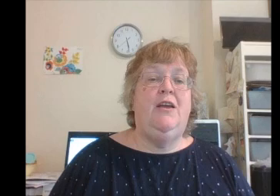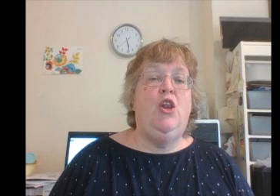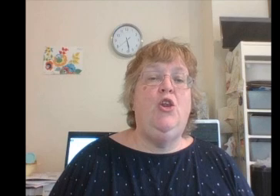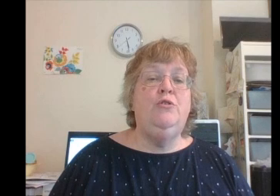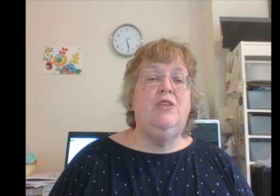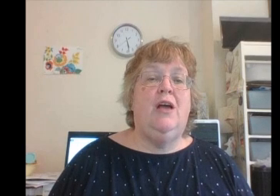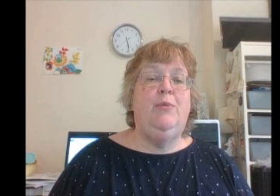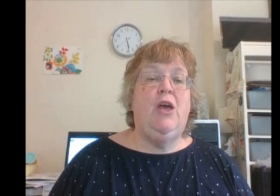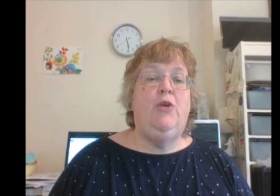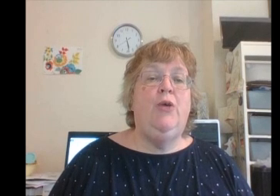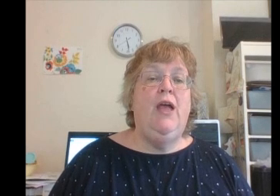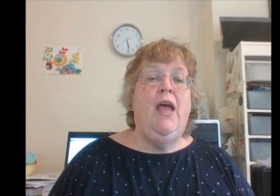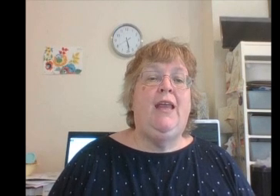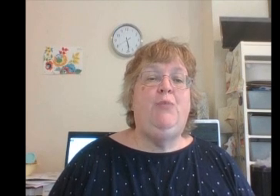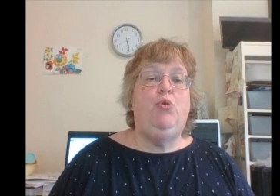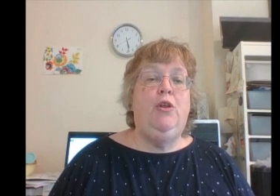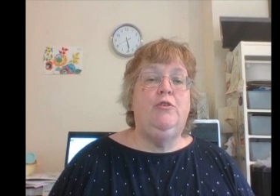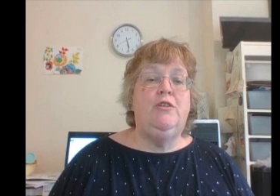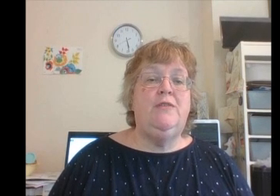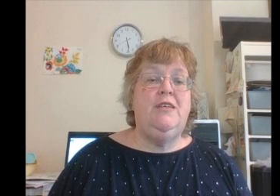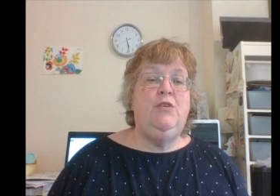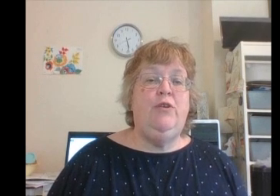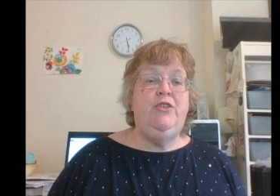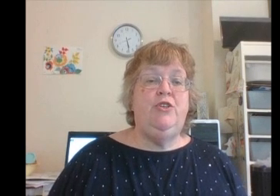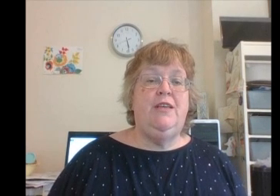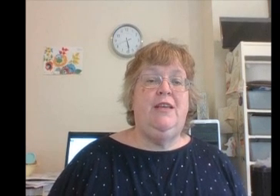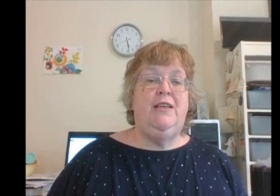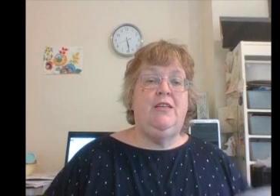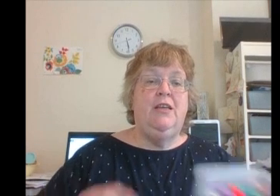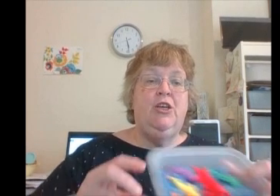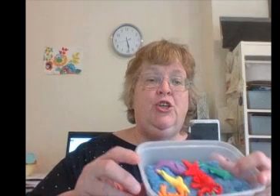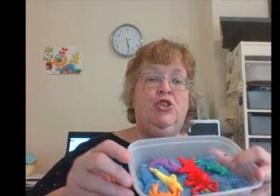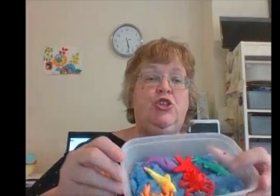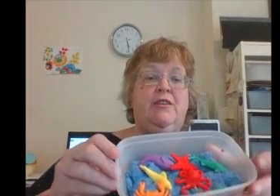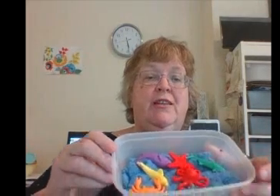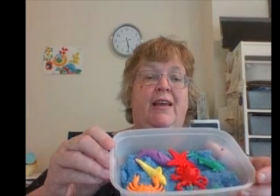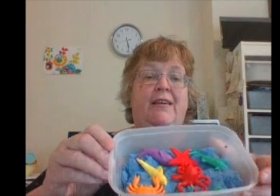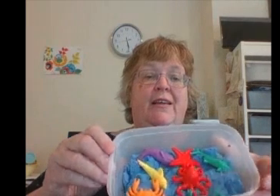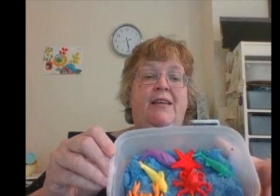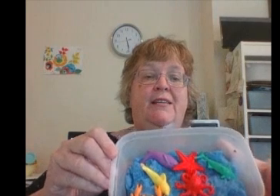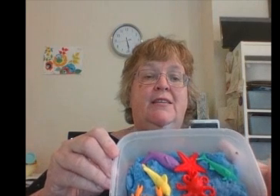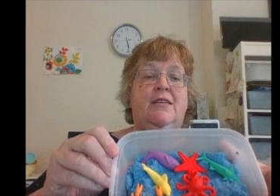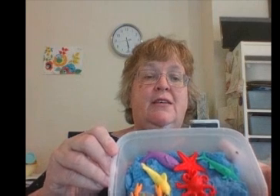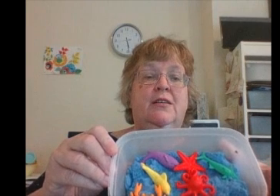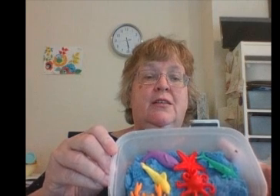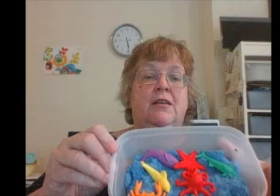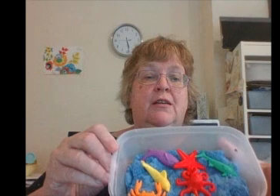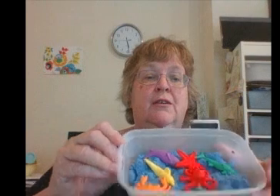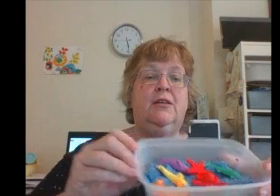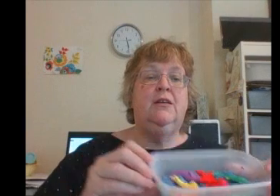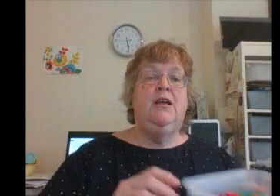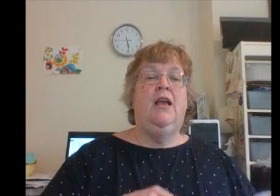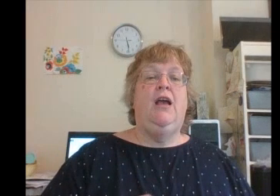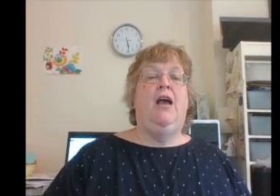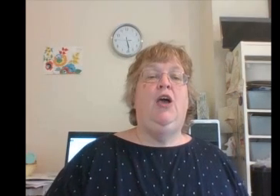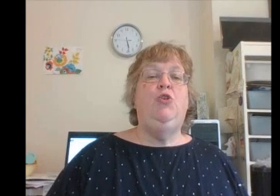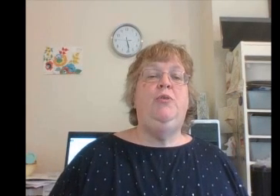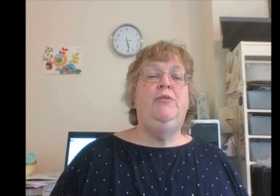a long time ago, and I put lots of sea creatures in it, just like these. I hope you